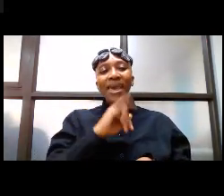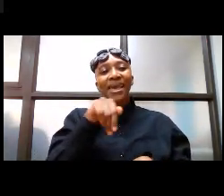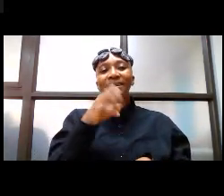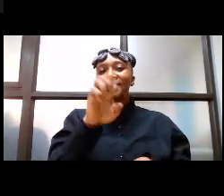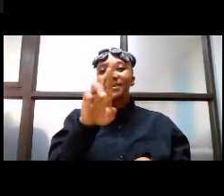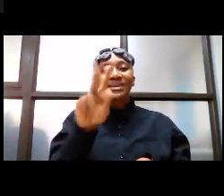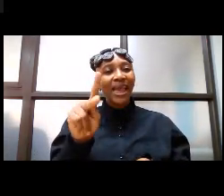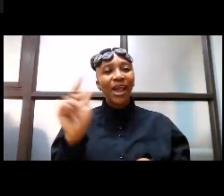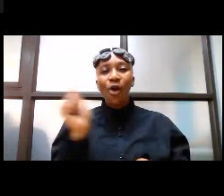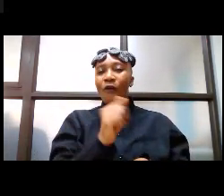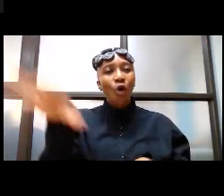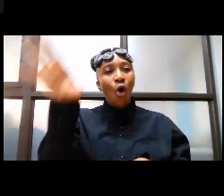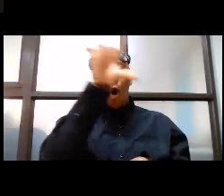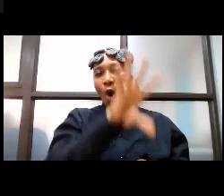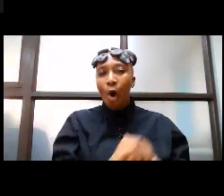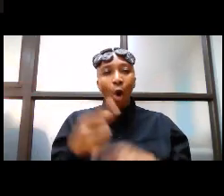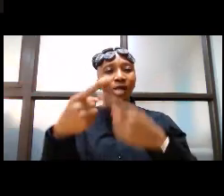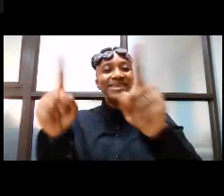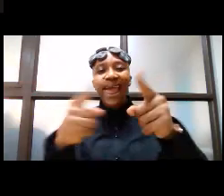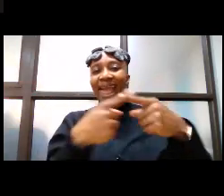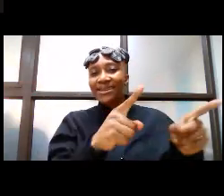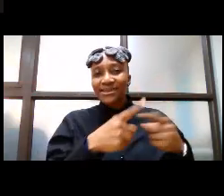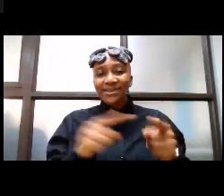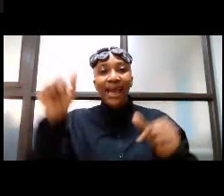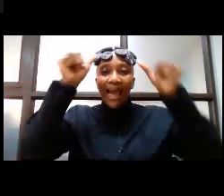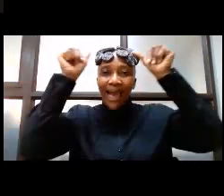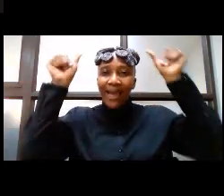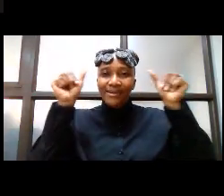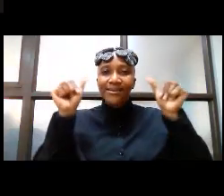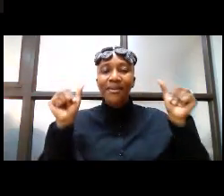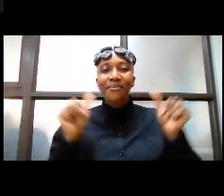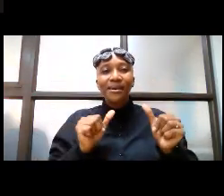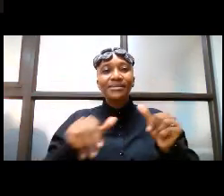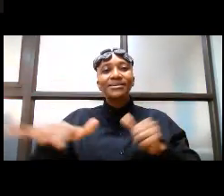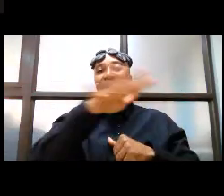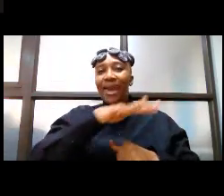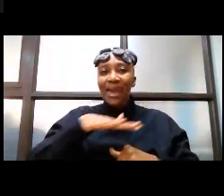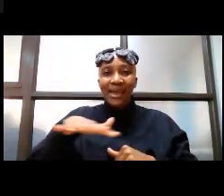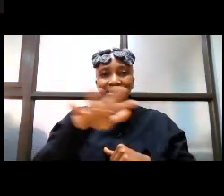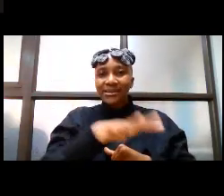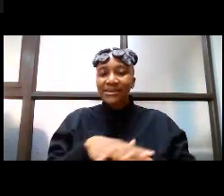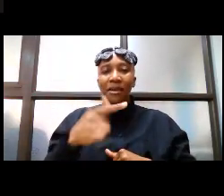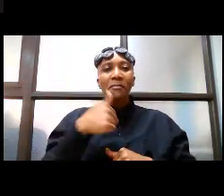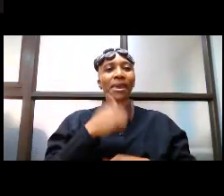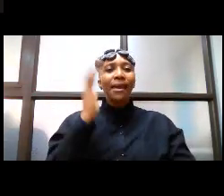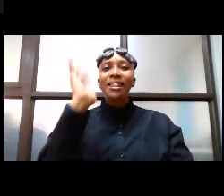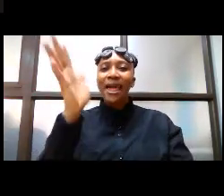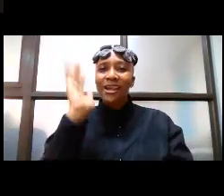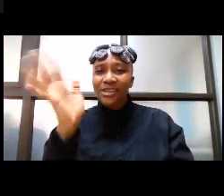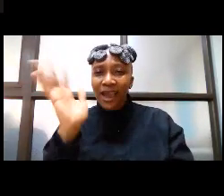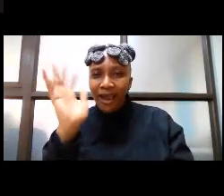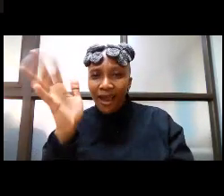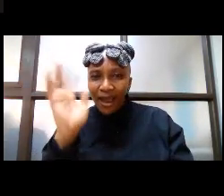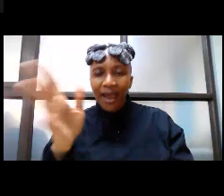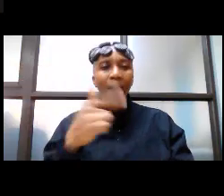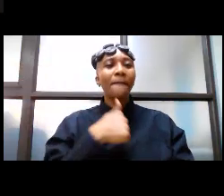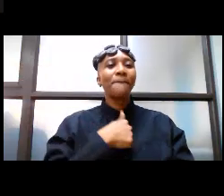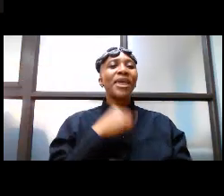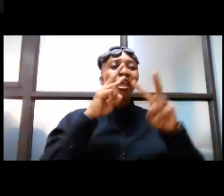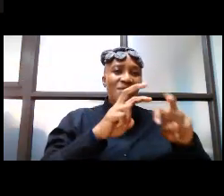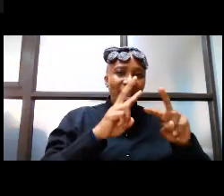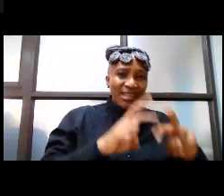the academic space. You'll find me lecturing, researching, even course or curriculum structuring.